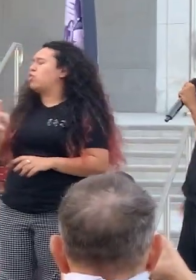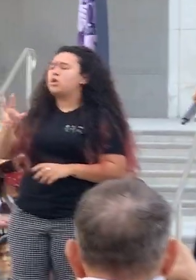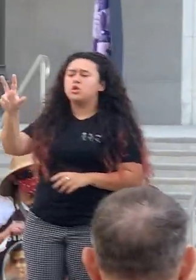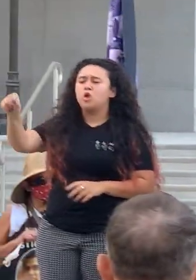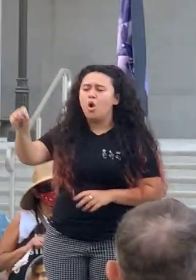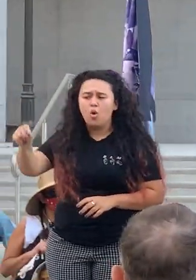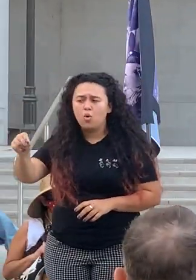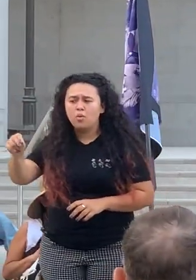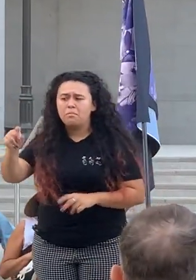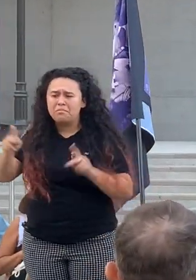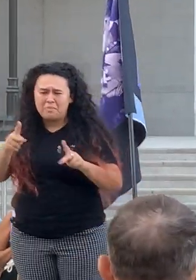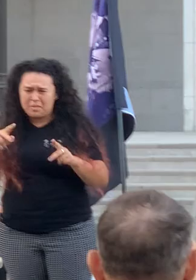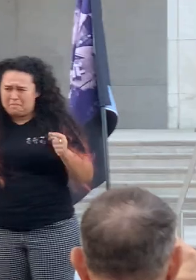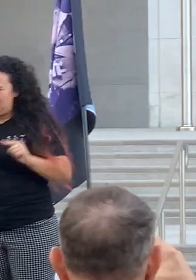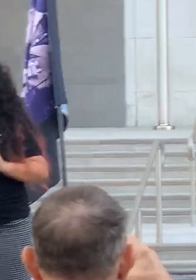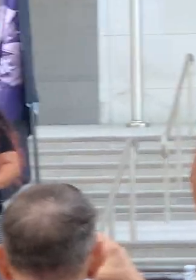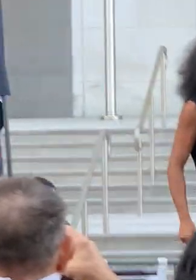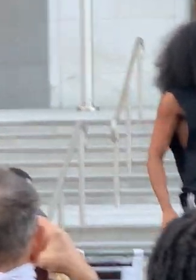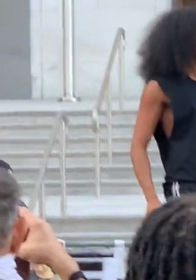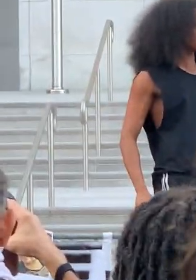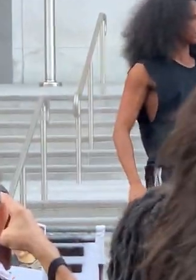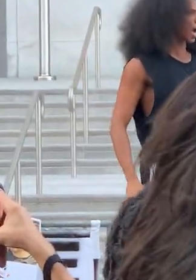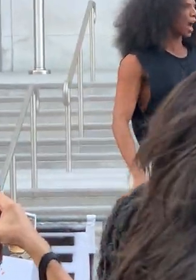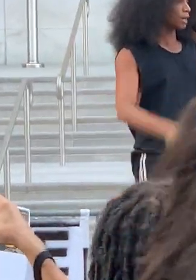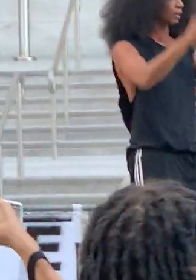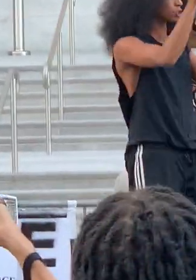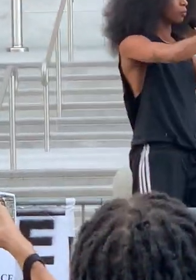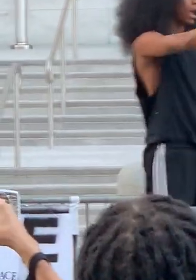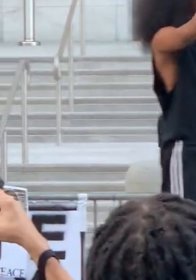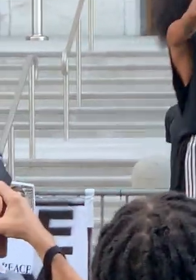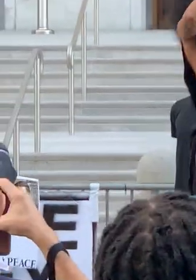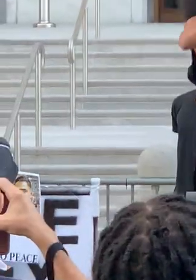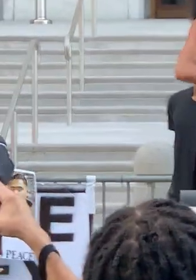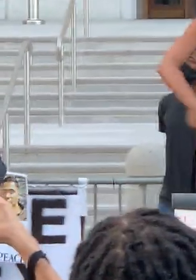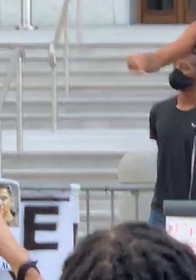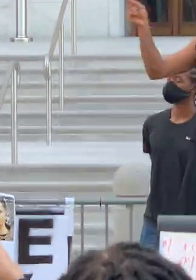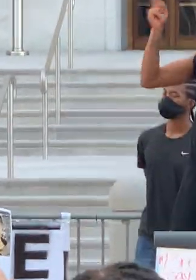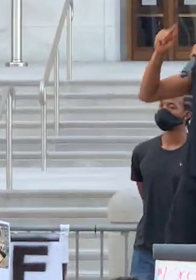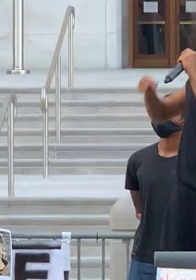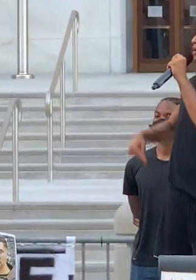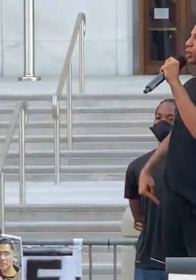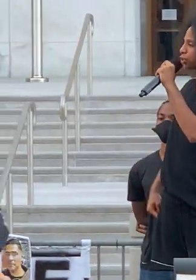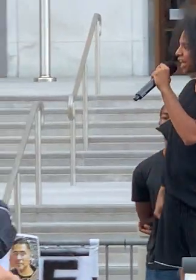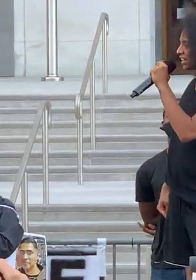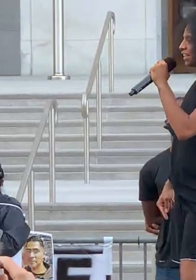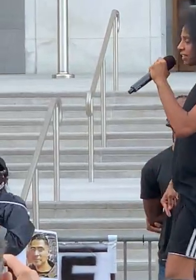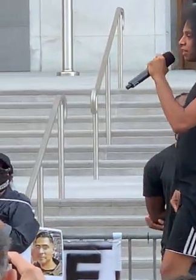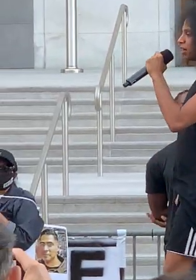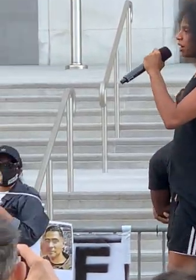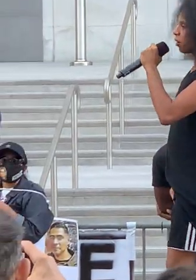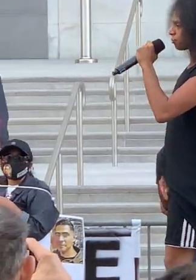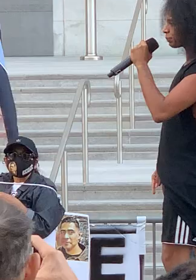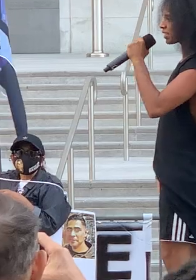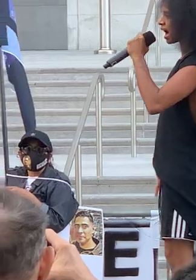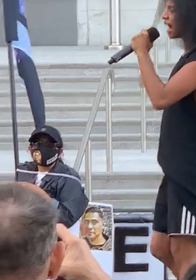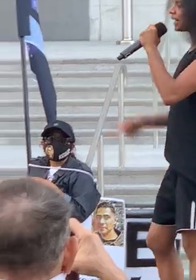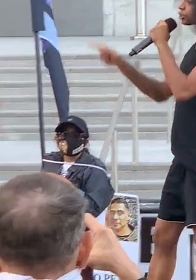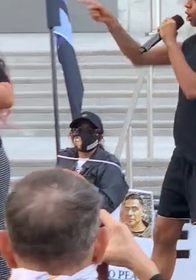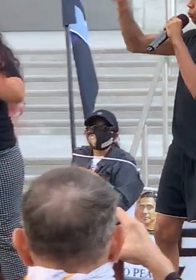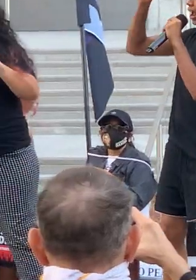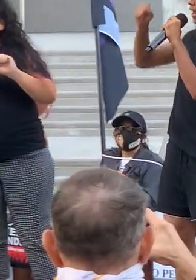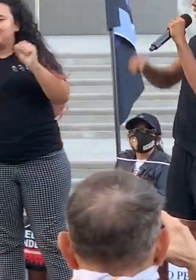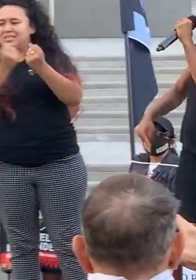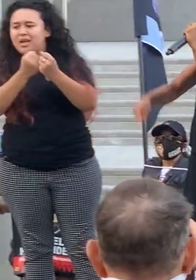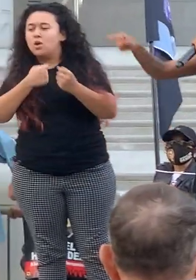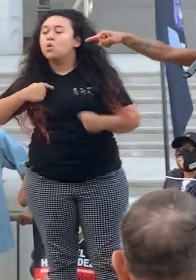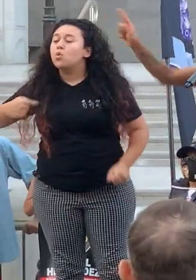in pain, from those who have been rejected from society, because we are here, because we have been rejected from society. And